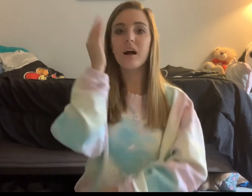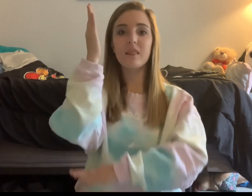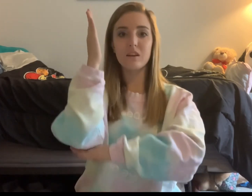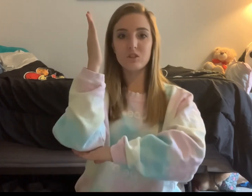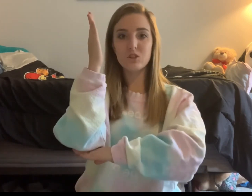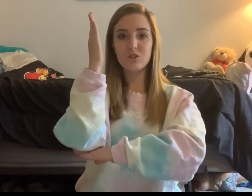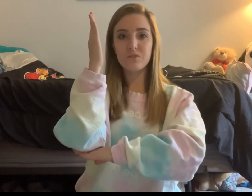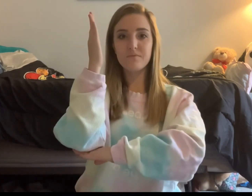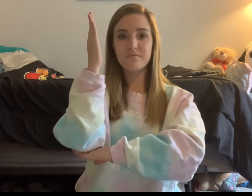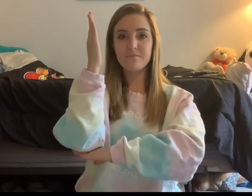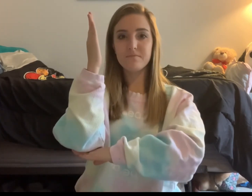Lunch.